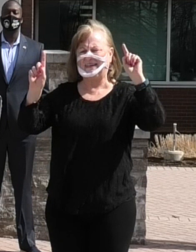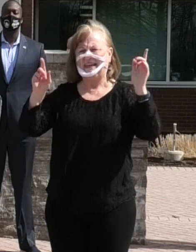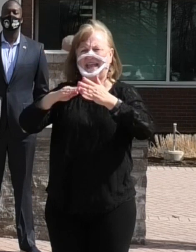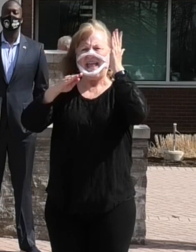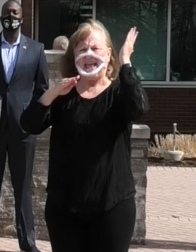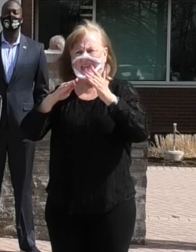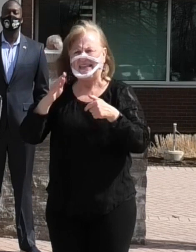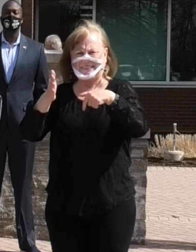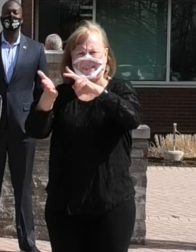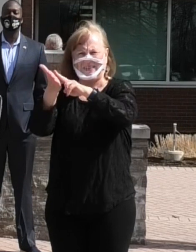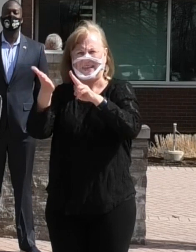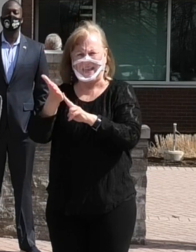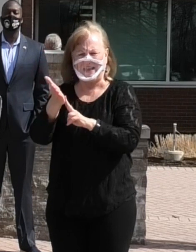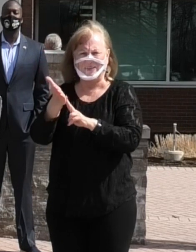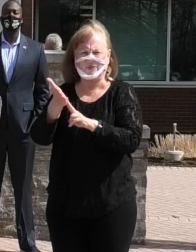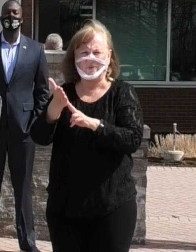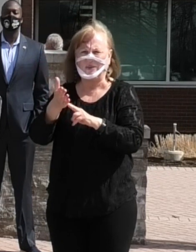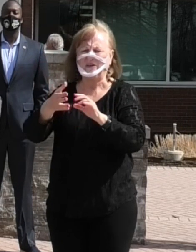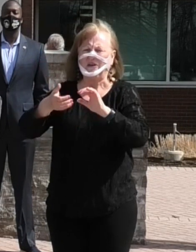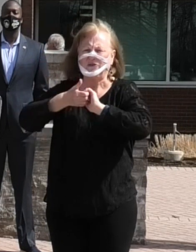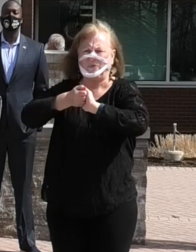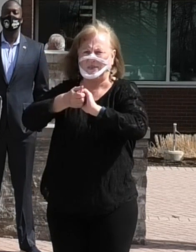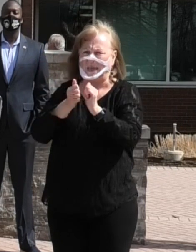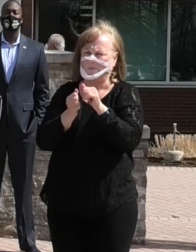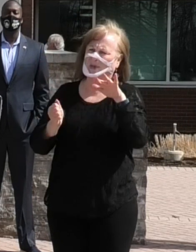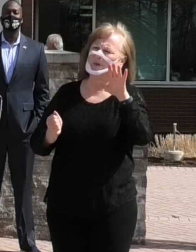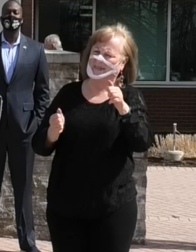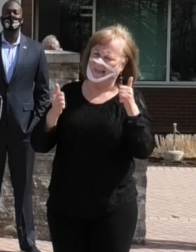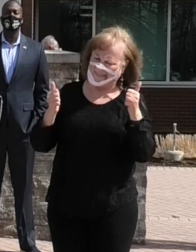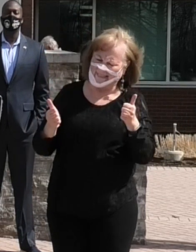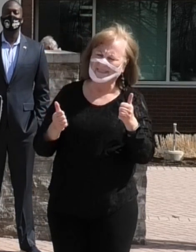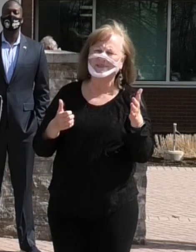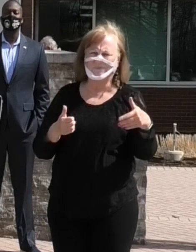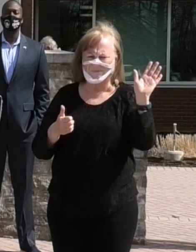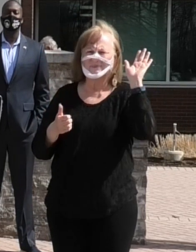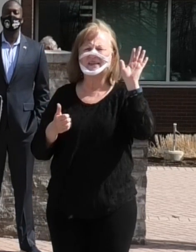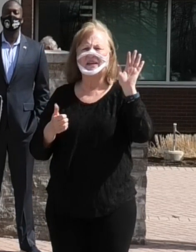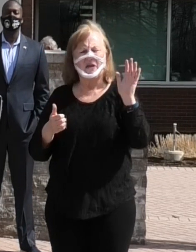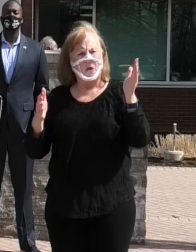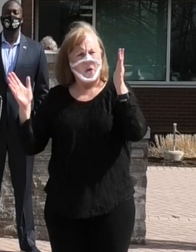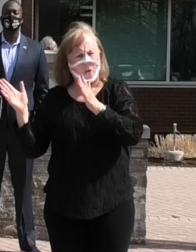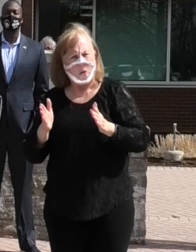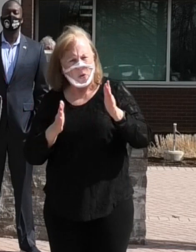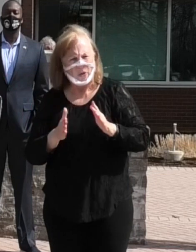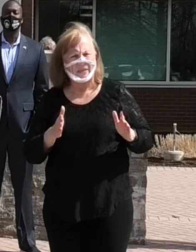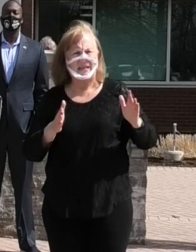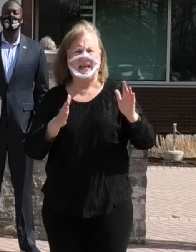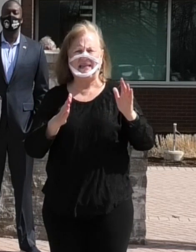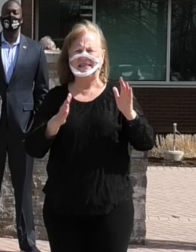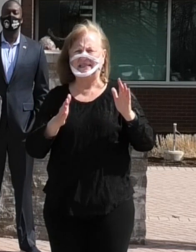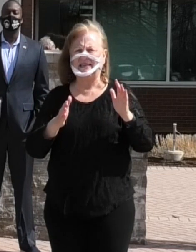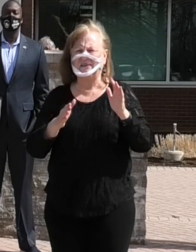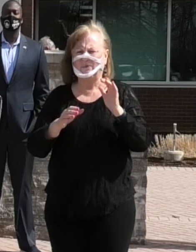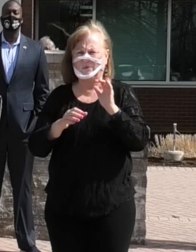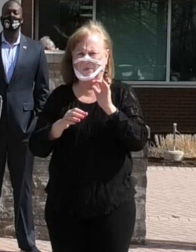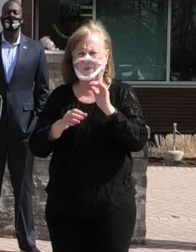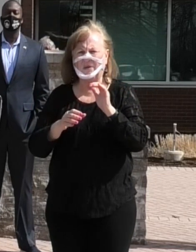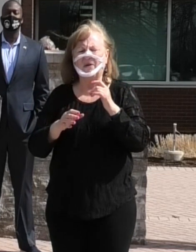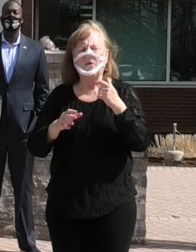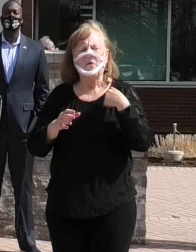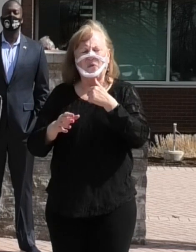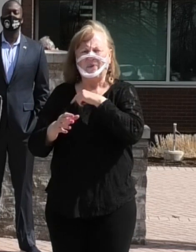ending the contract to collaborate with ICE. Organizing works. We